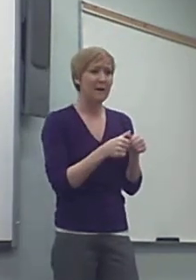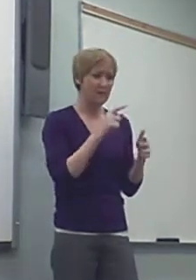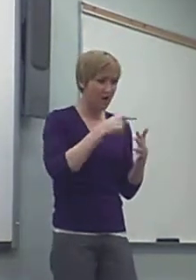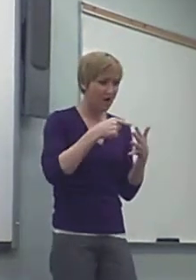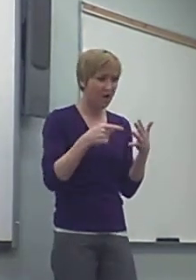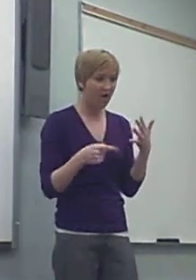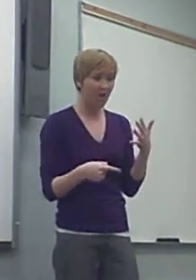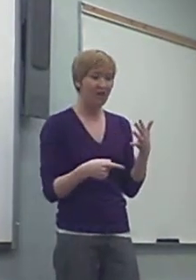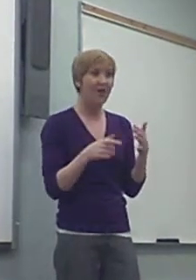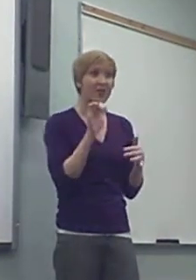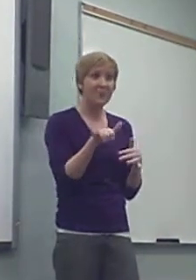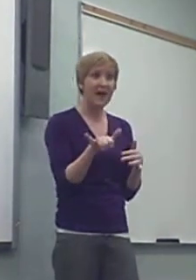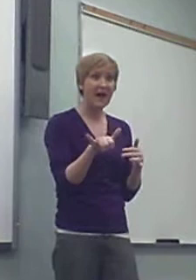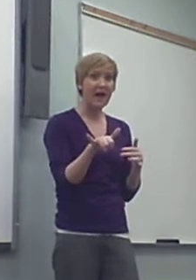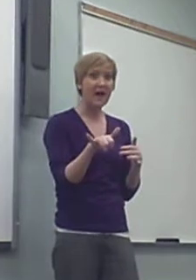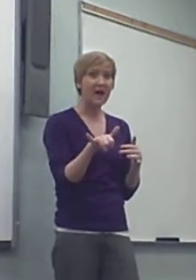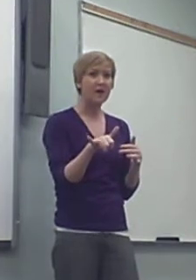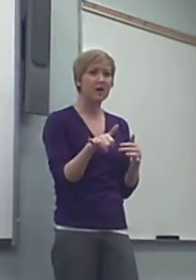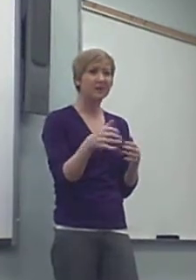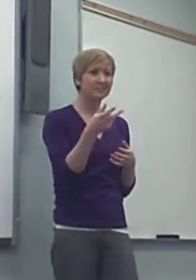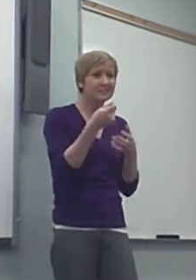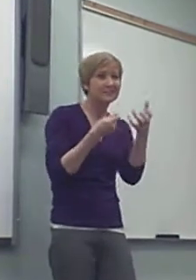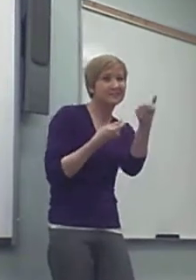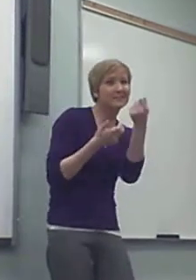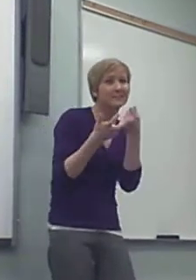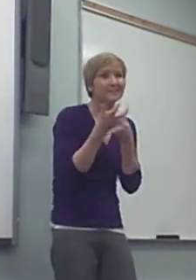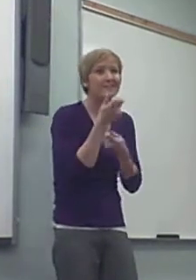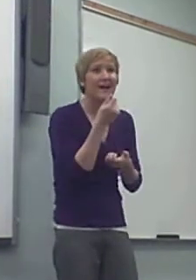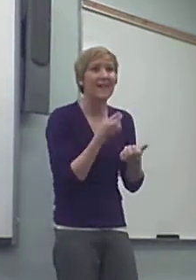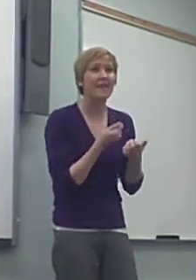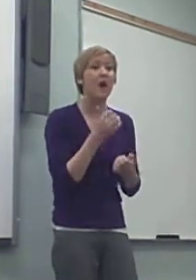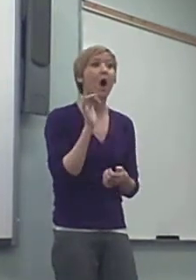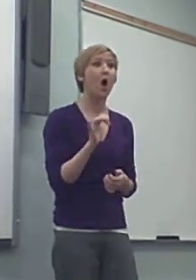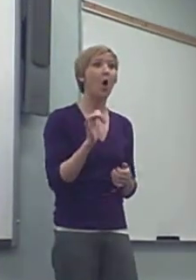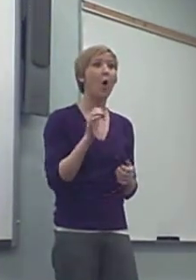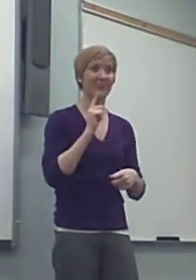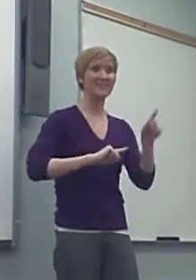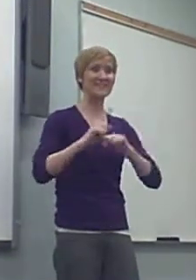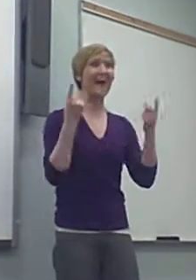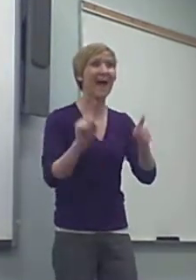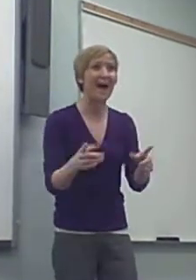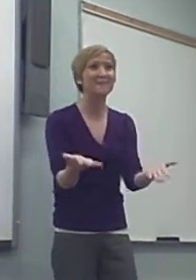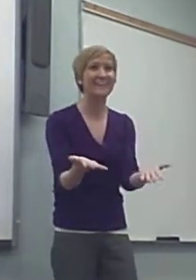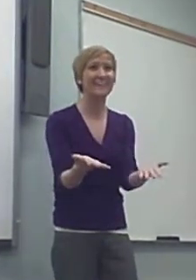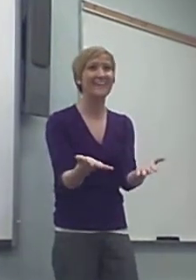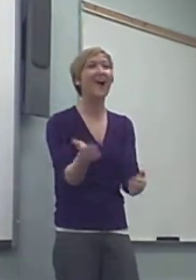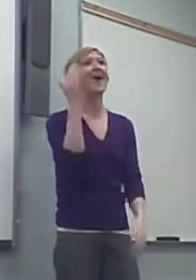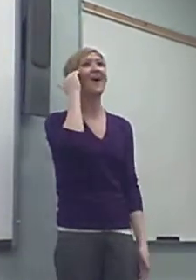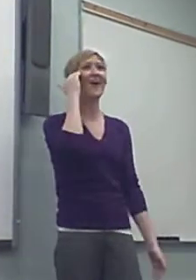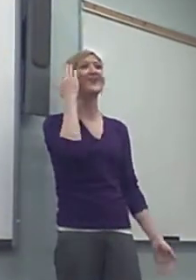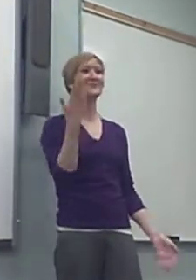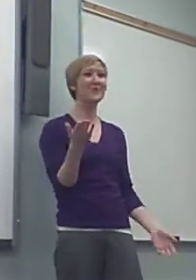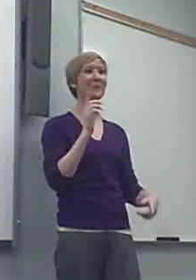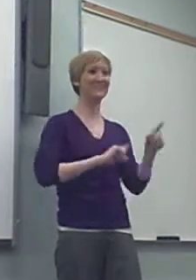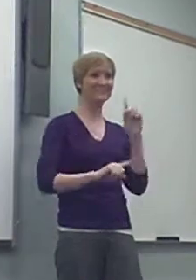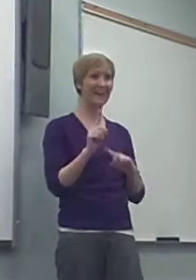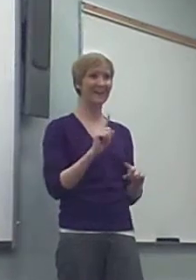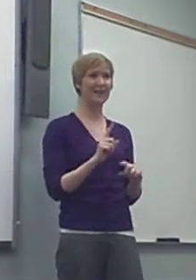and tell me a little bit more about that. And all of a sudden they'll just give me exactly what I'm looking for. But I don't want to ask them what's the sign